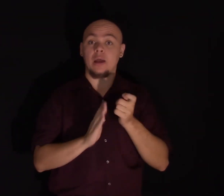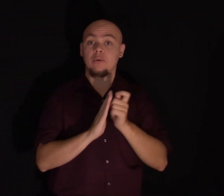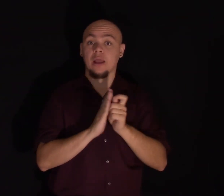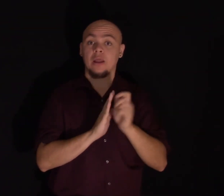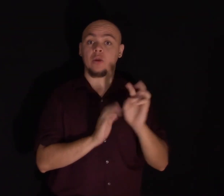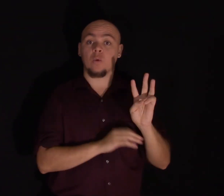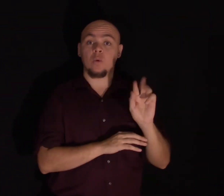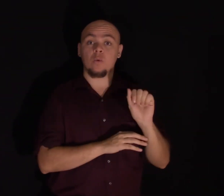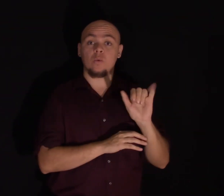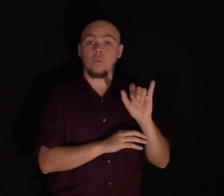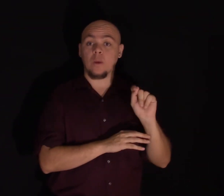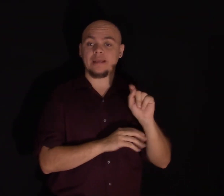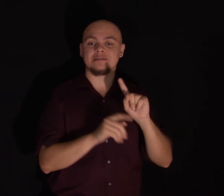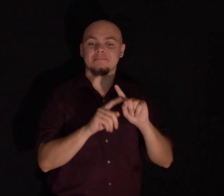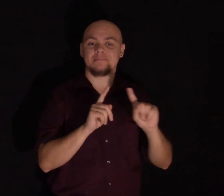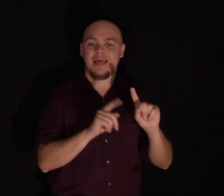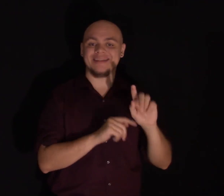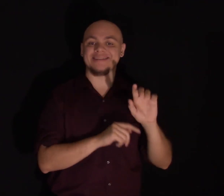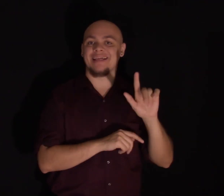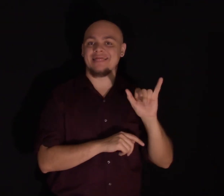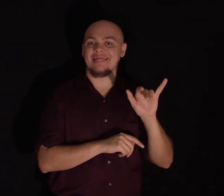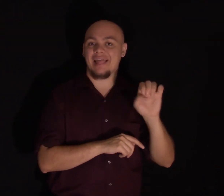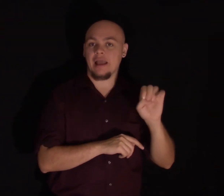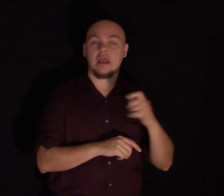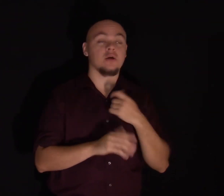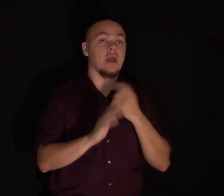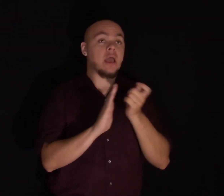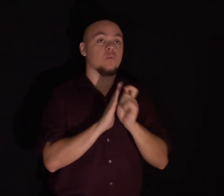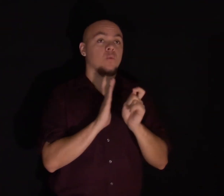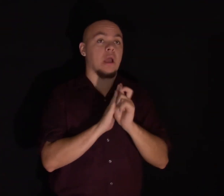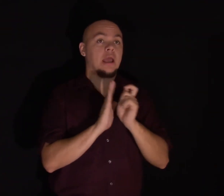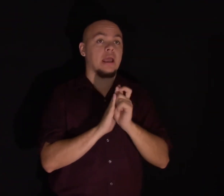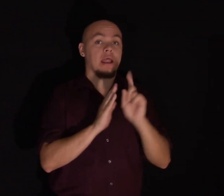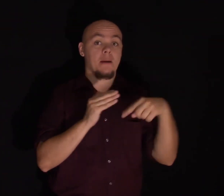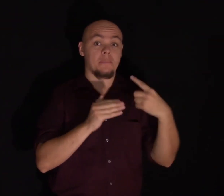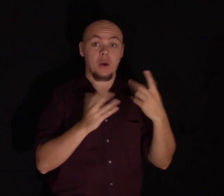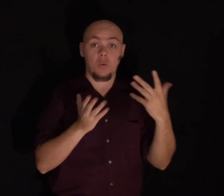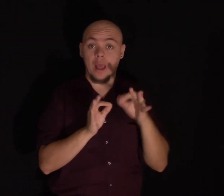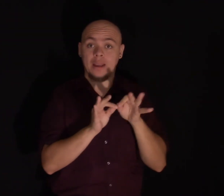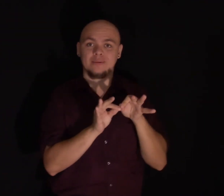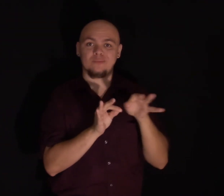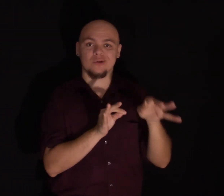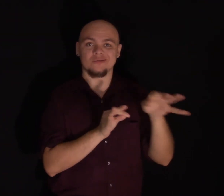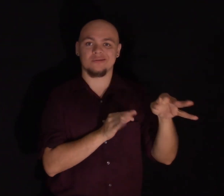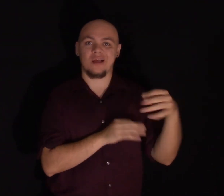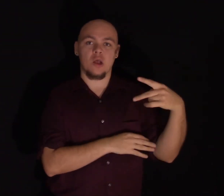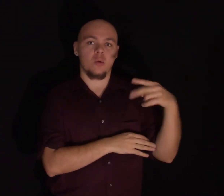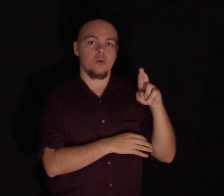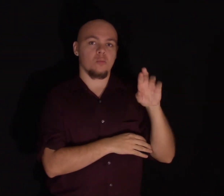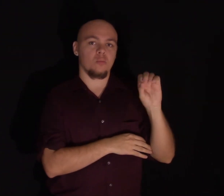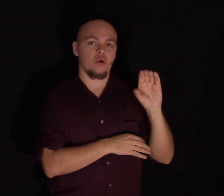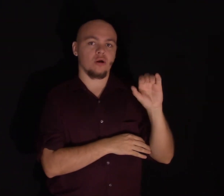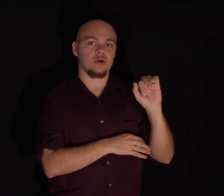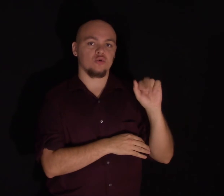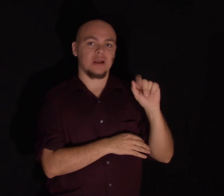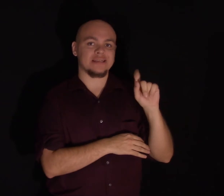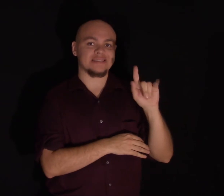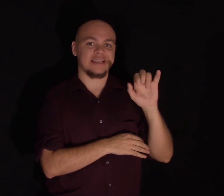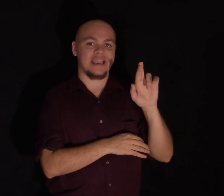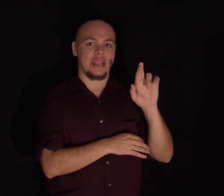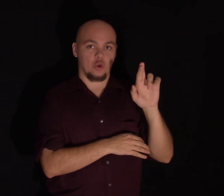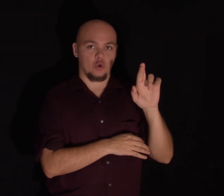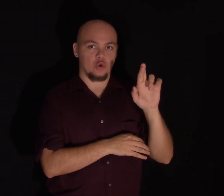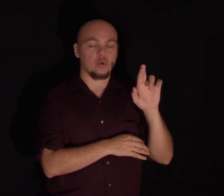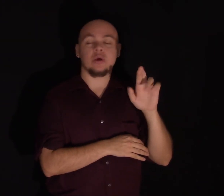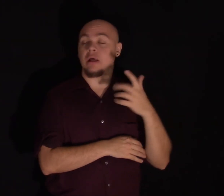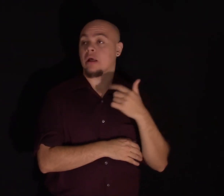and a couple of years ago i decided to write about procrastination my behavior was always perplexed the non-procrastinators around me and i wanted to explain